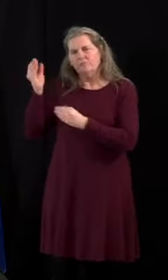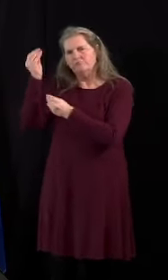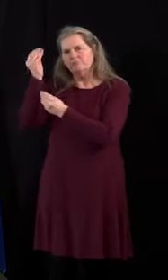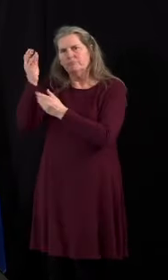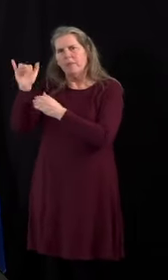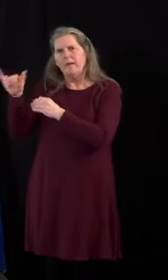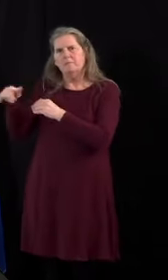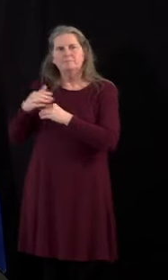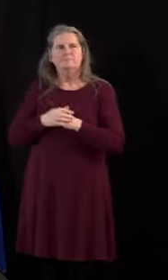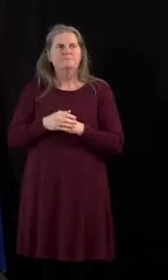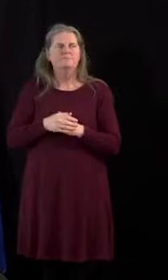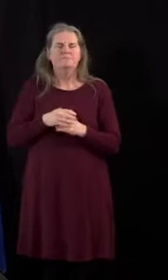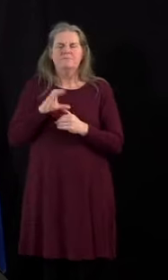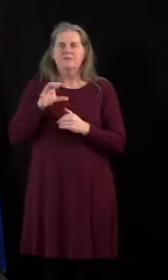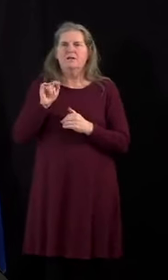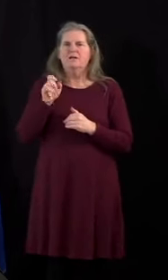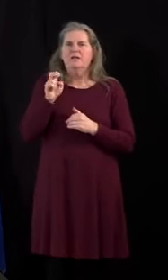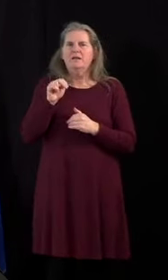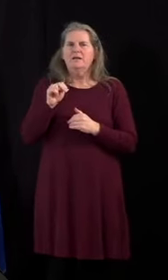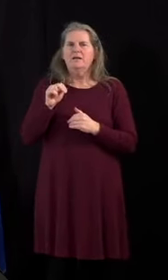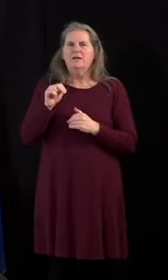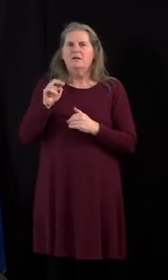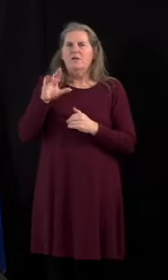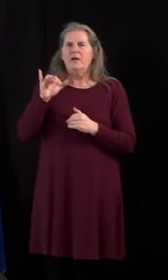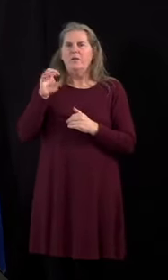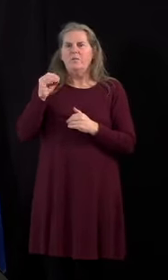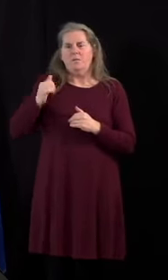Claudiane with Radio Canada.